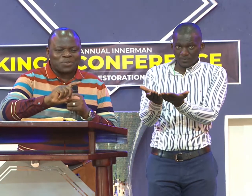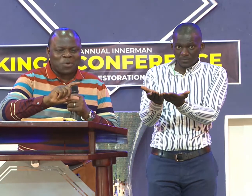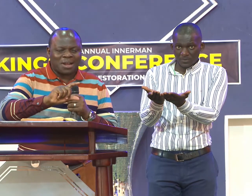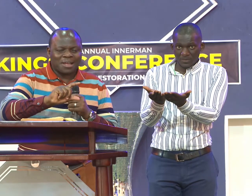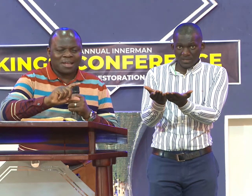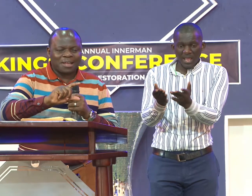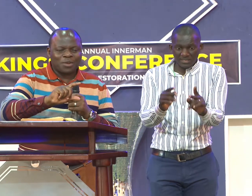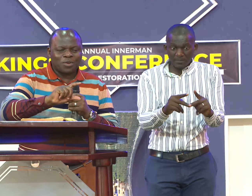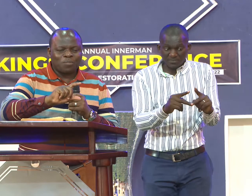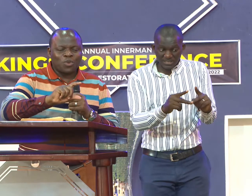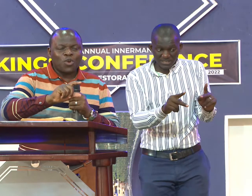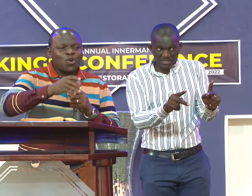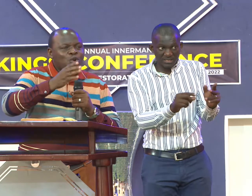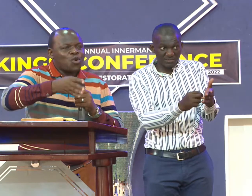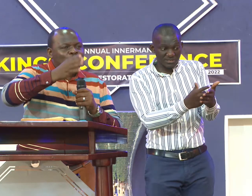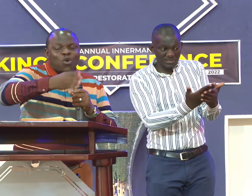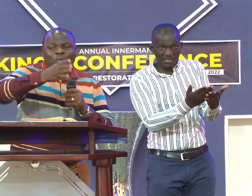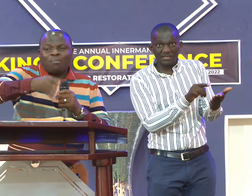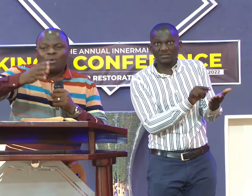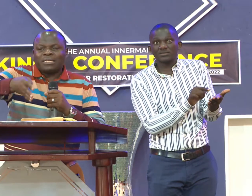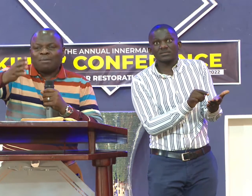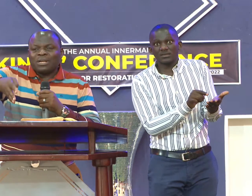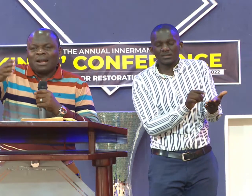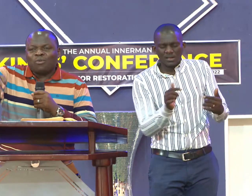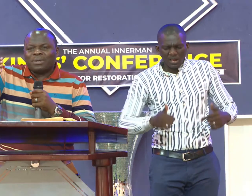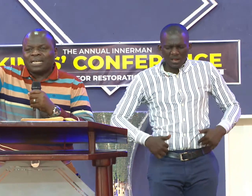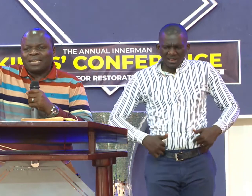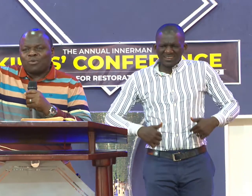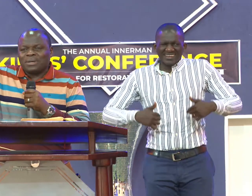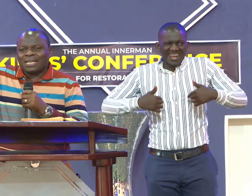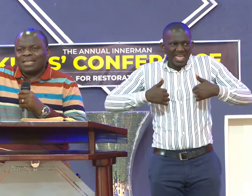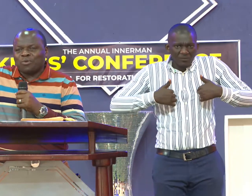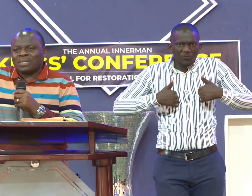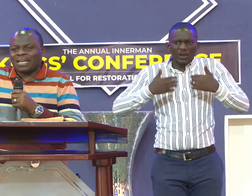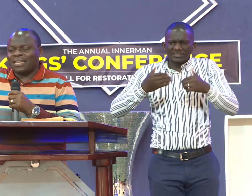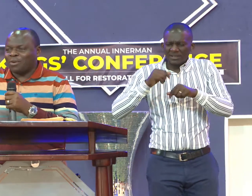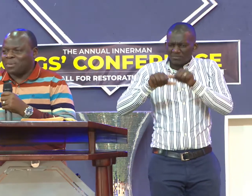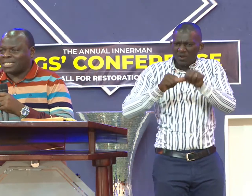at the beginning of the beginning,